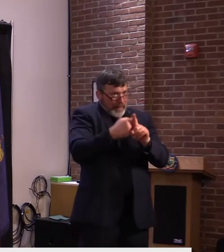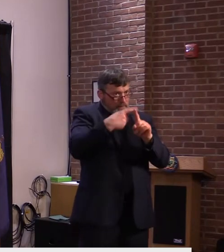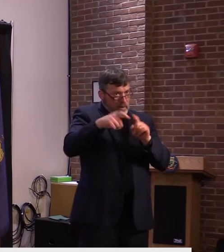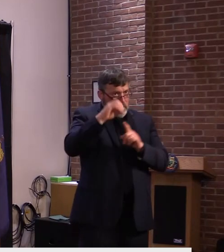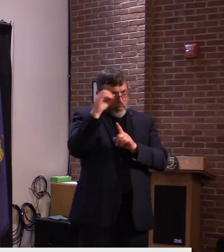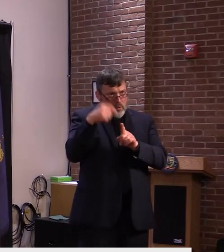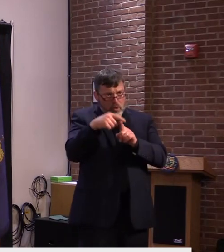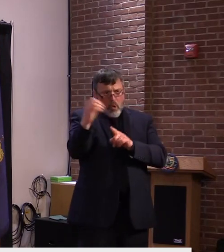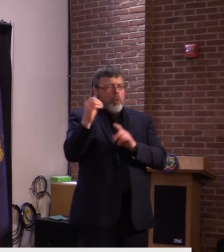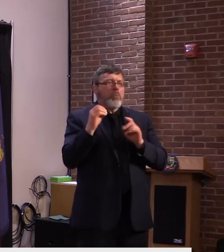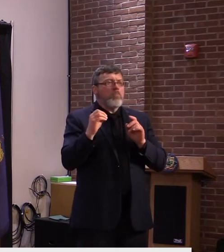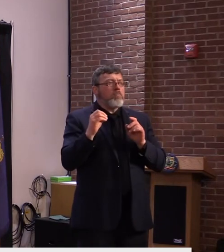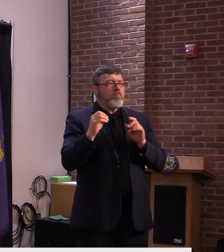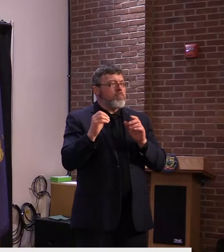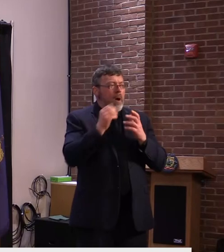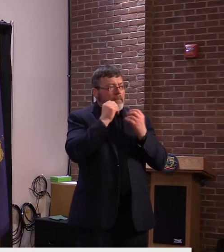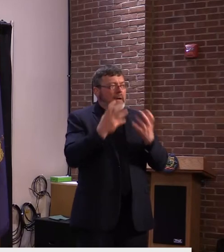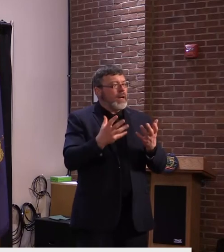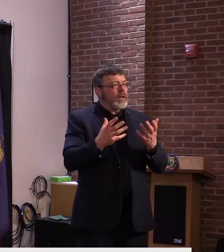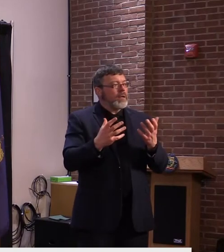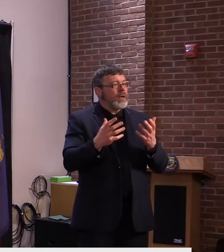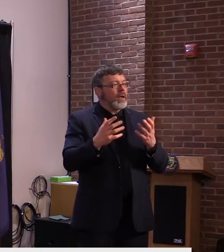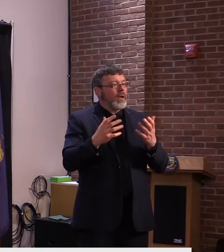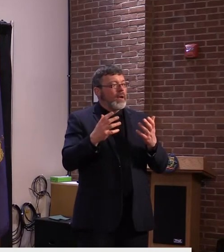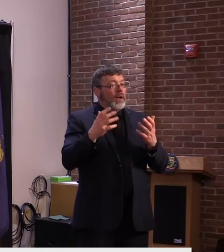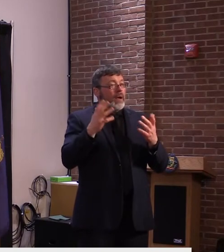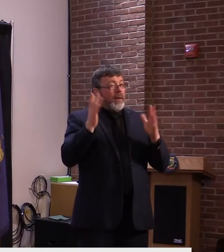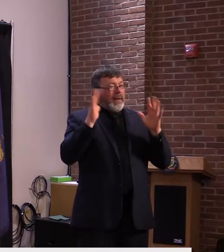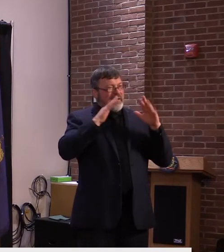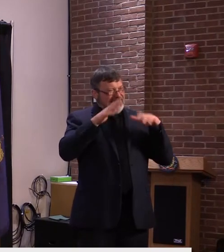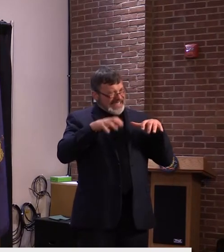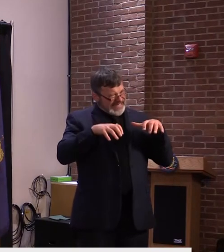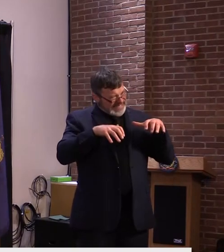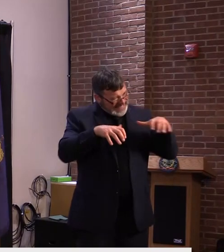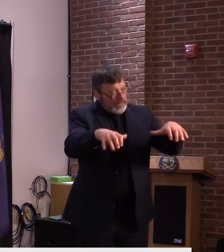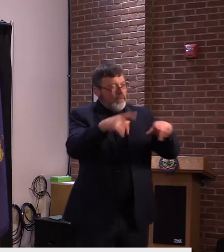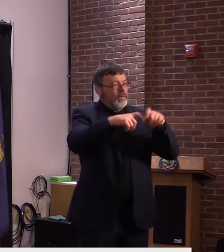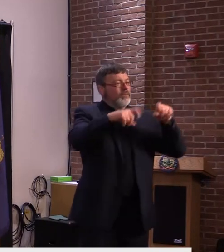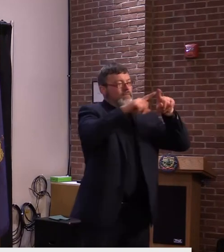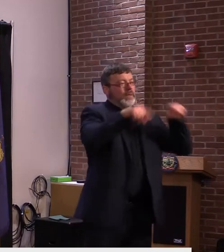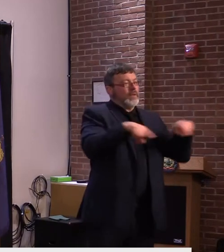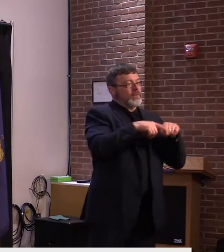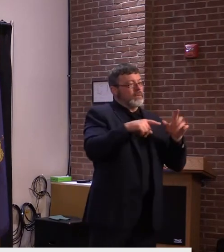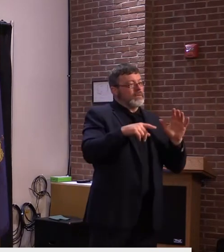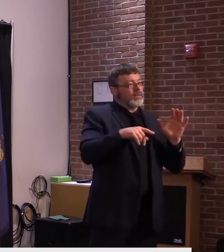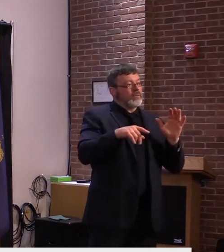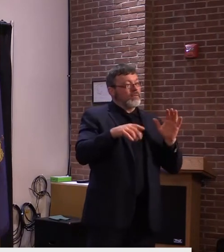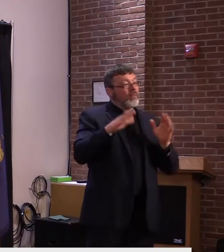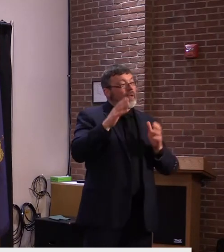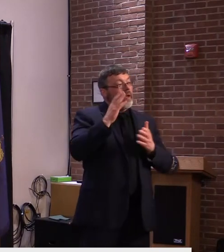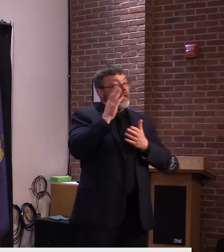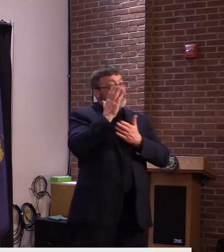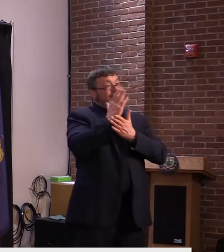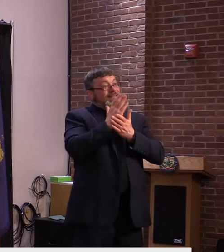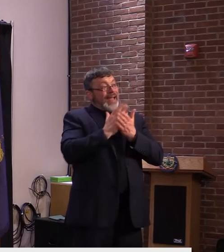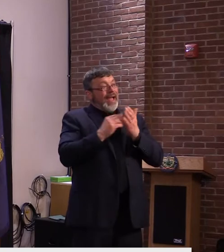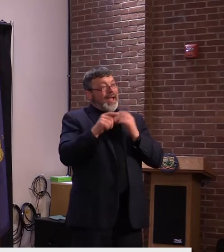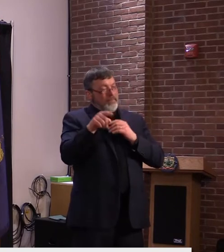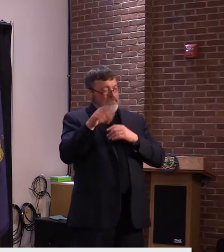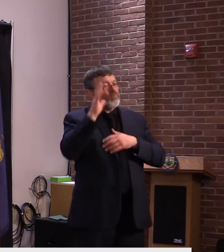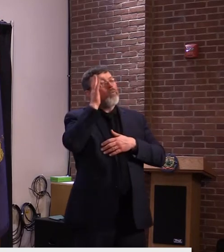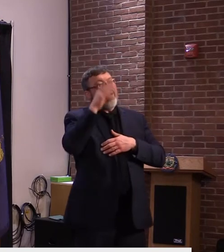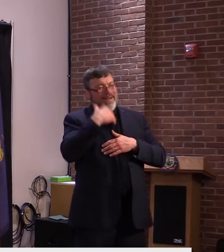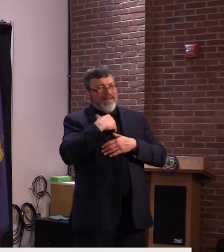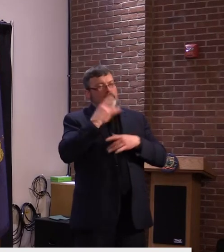sheer number of cases will lead to more people having some of these serious outcomes, even if the rate of those serious outcomes